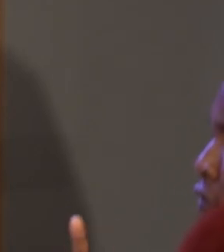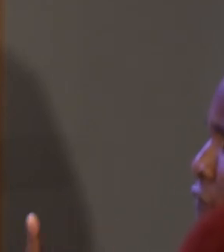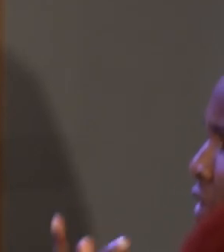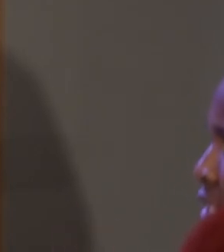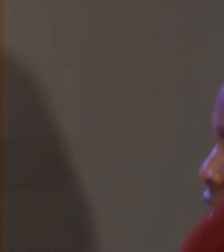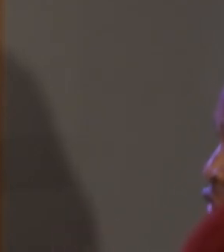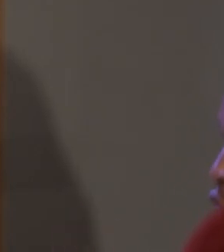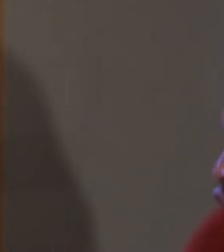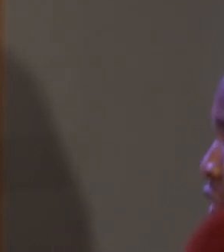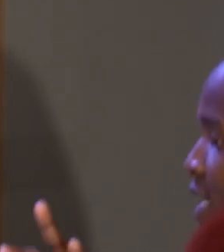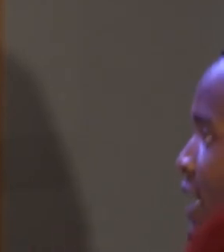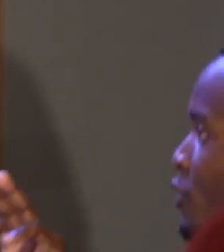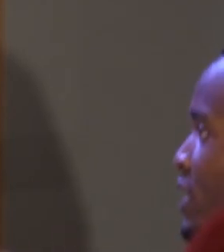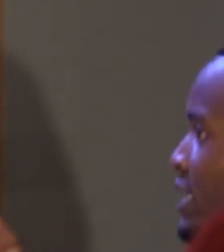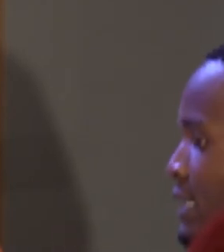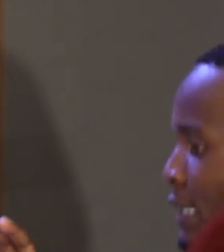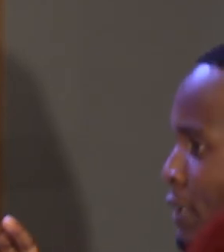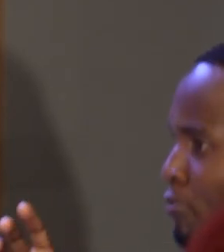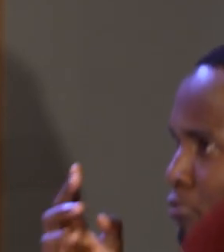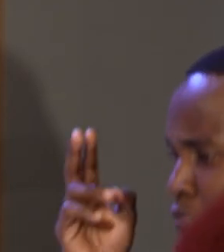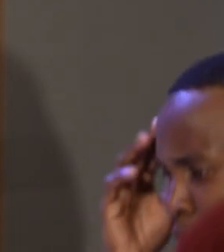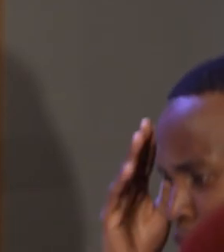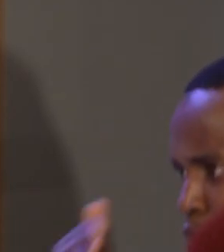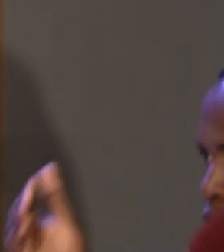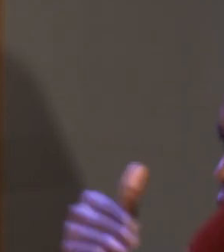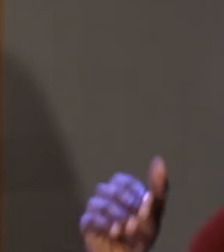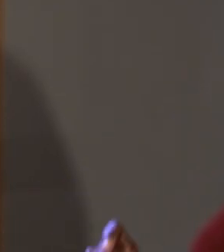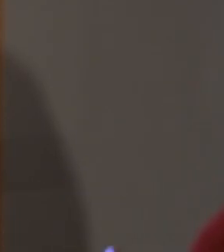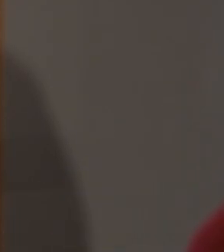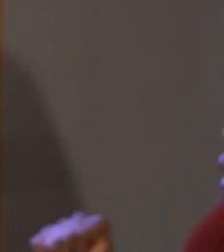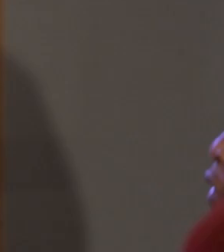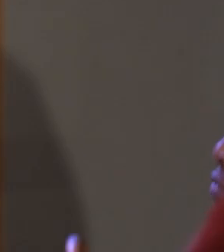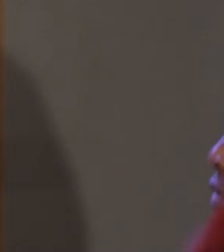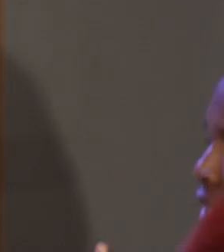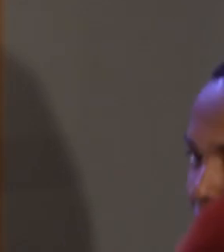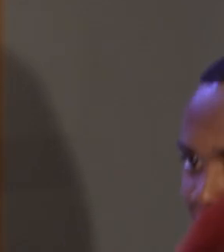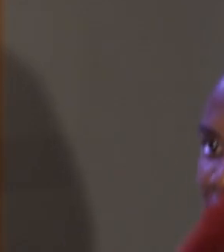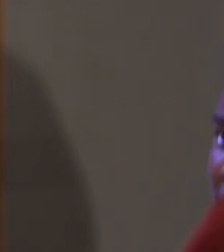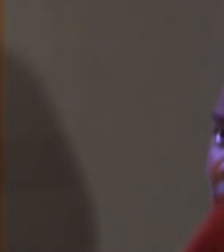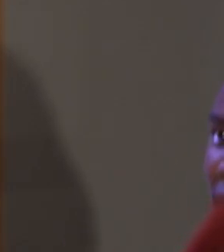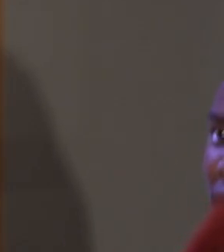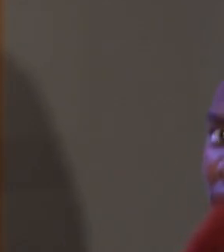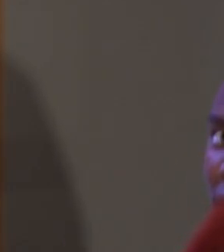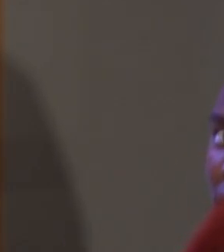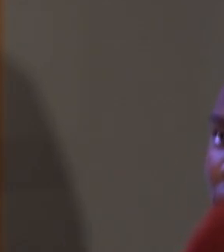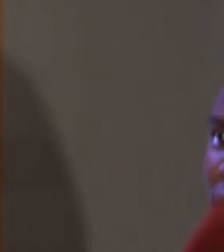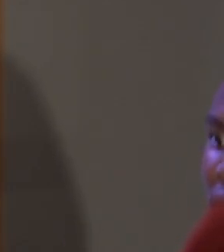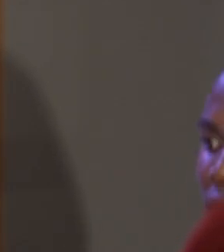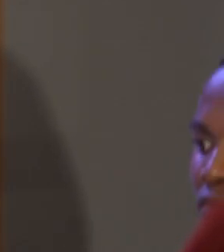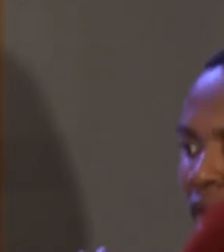things W3C did realize back in the day when it comes to standardizing WCAG and making